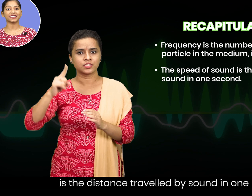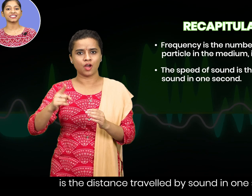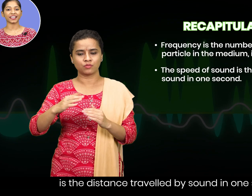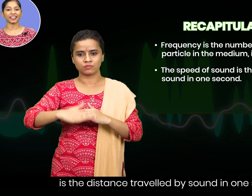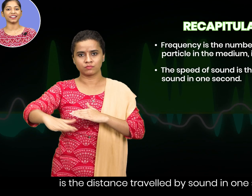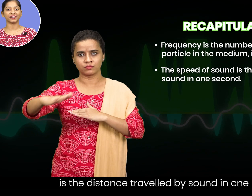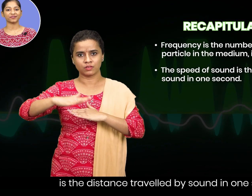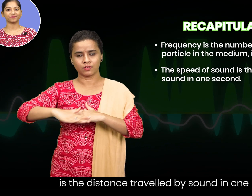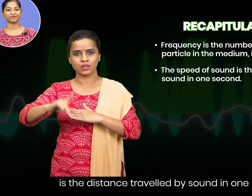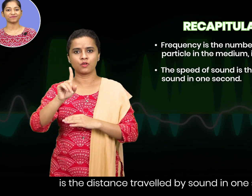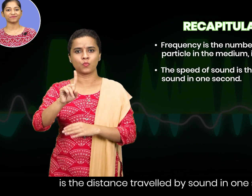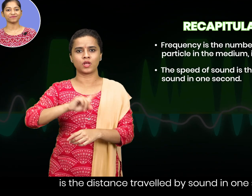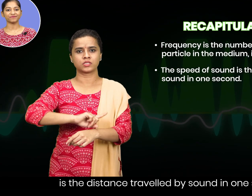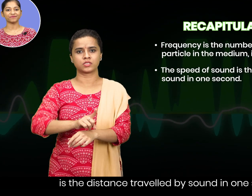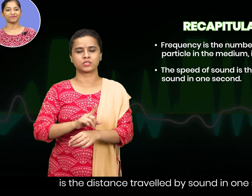in 1 second.